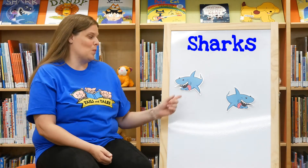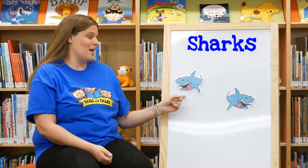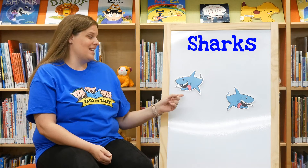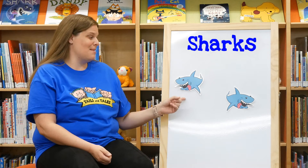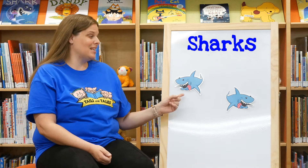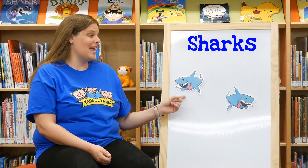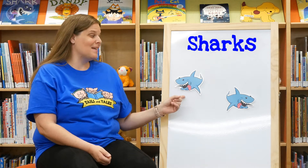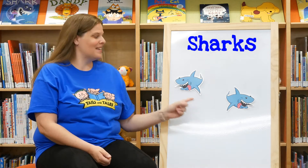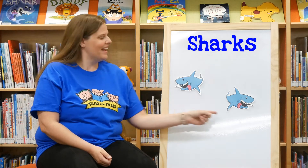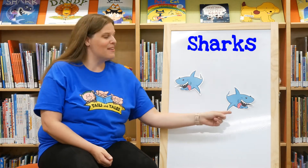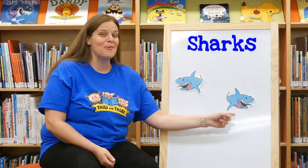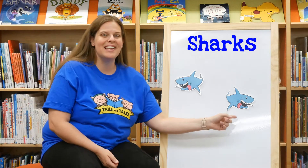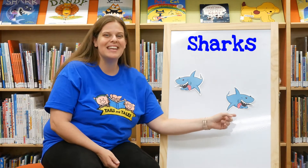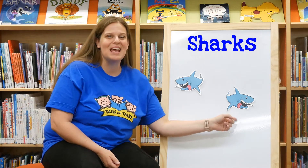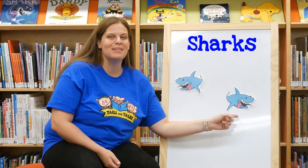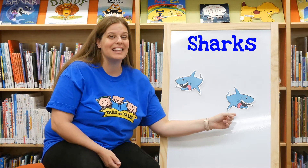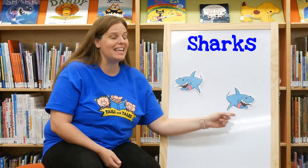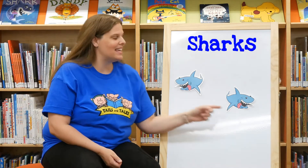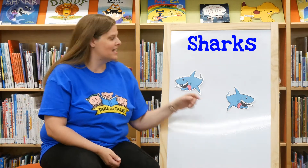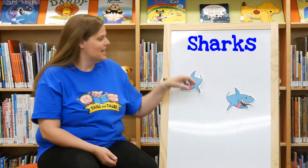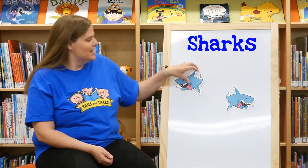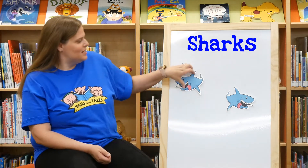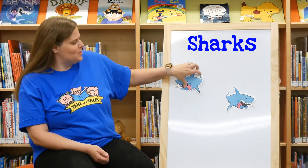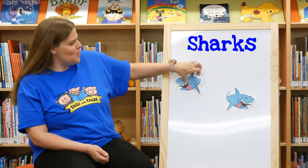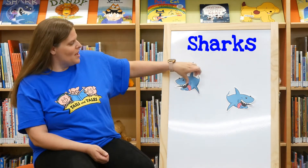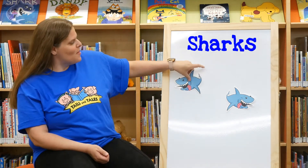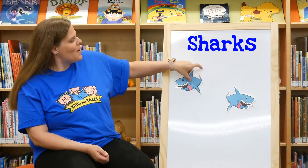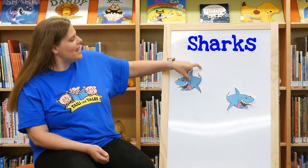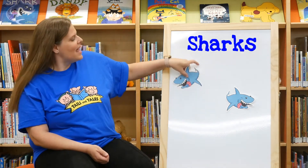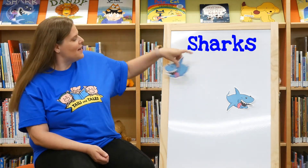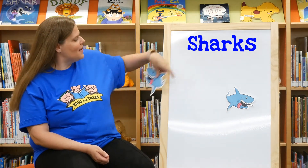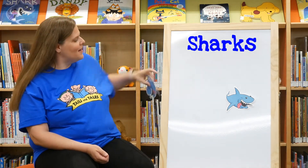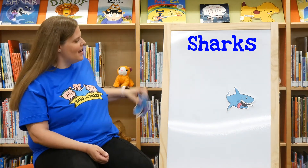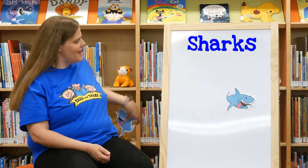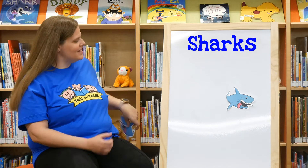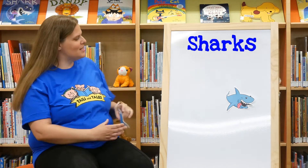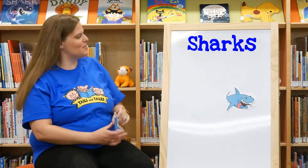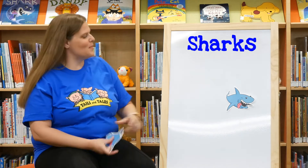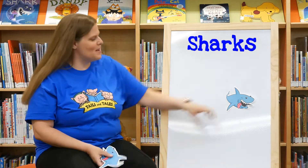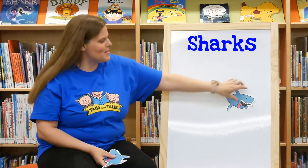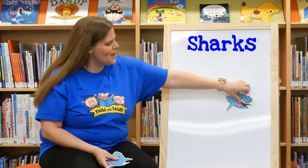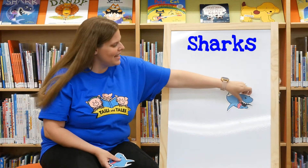one named Leonard and one named Lee. Swim away, Leonard. Swim away,